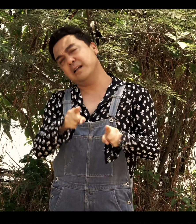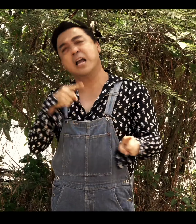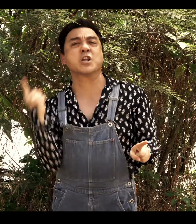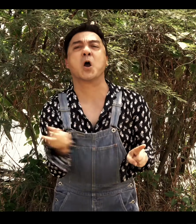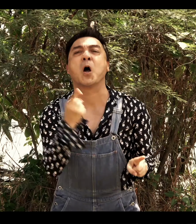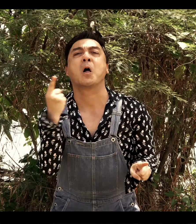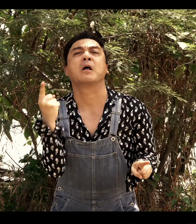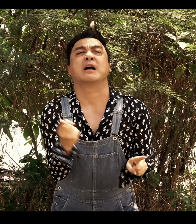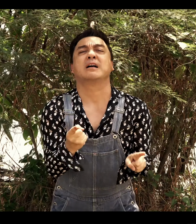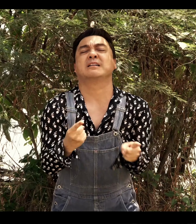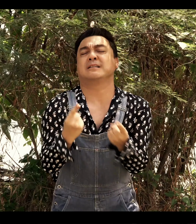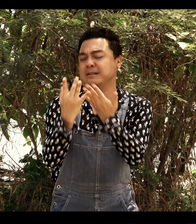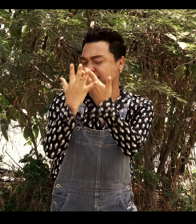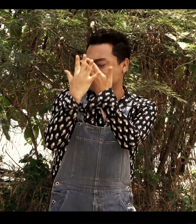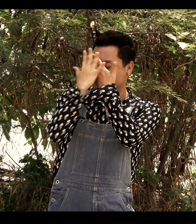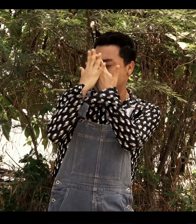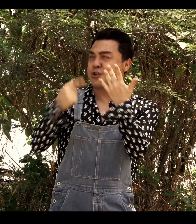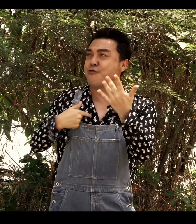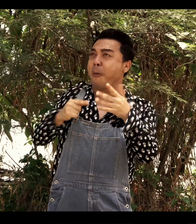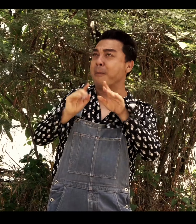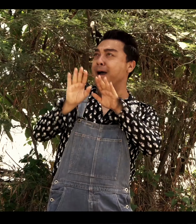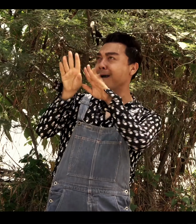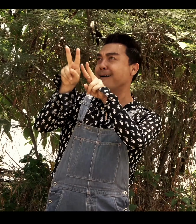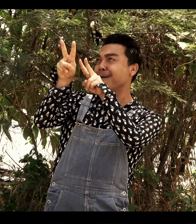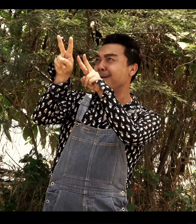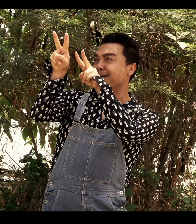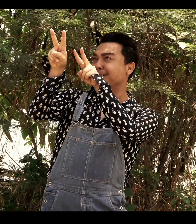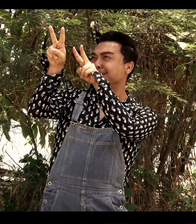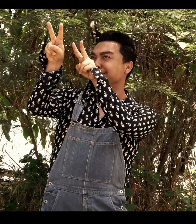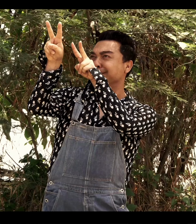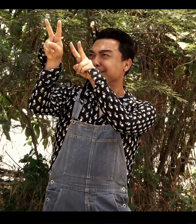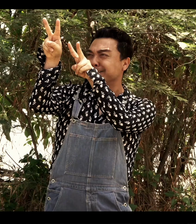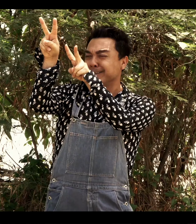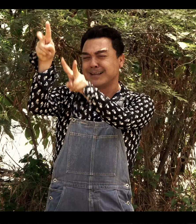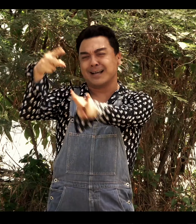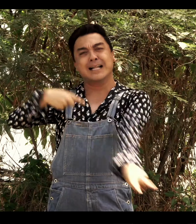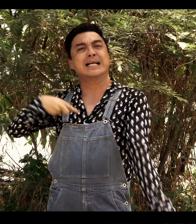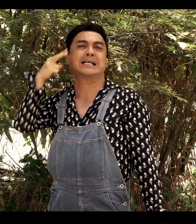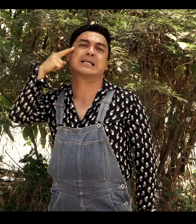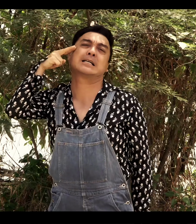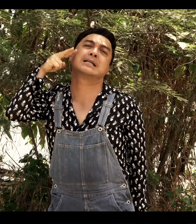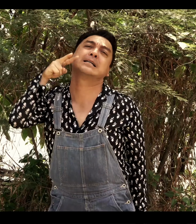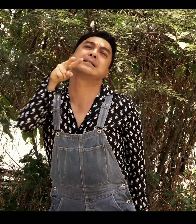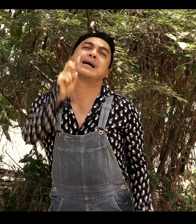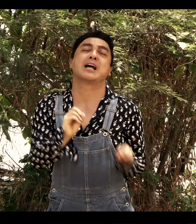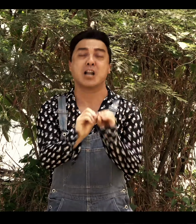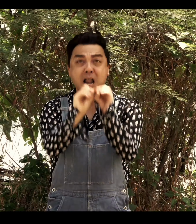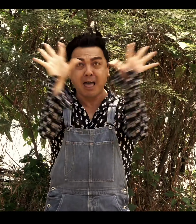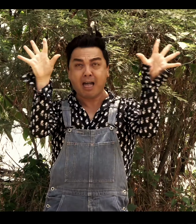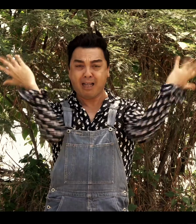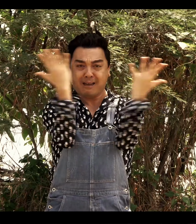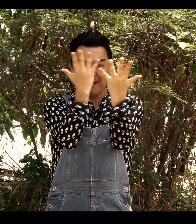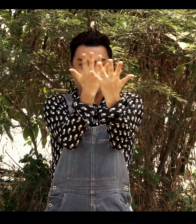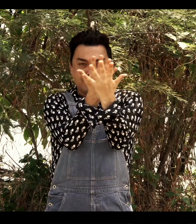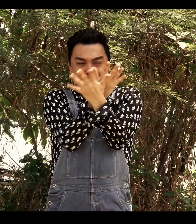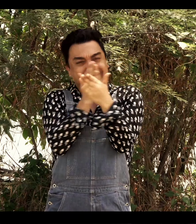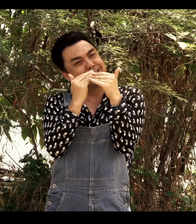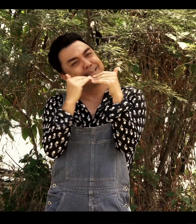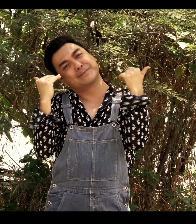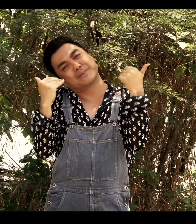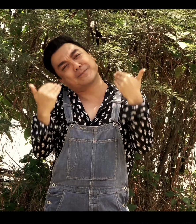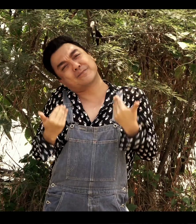you're always in disguise, my hero. I see your light in the dark, smile